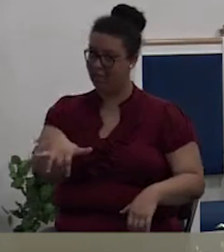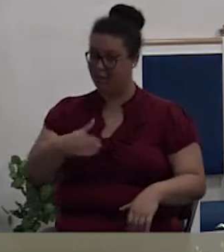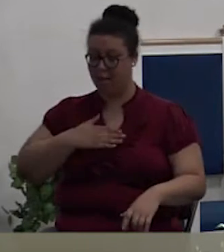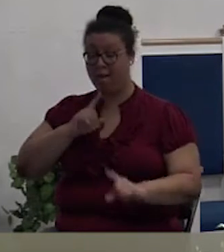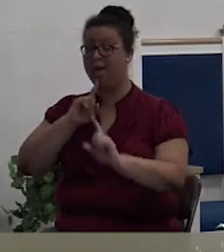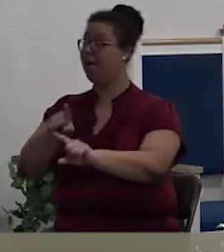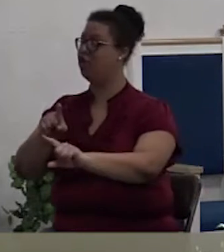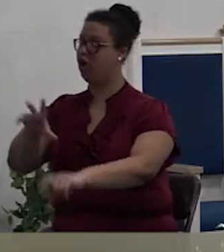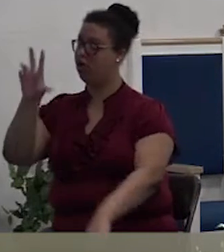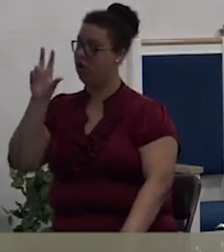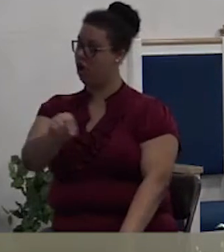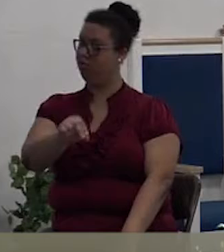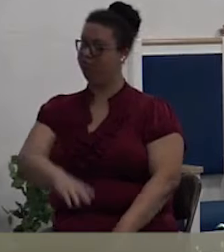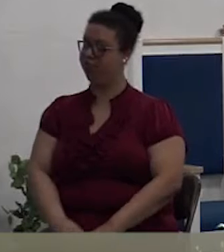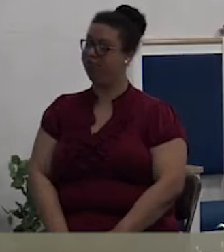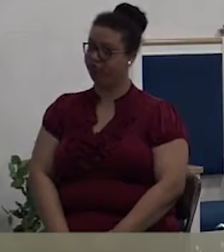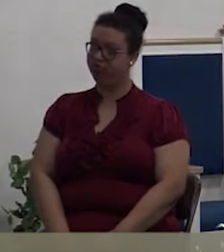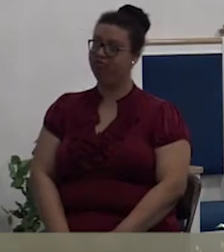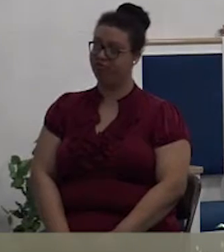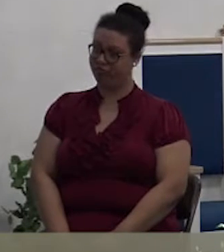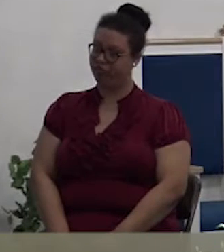no.